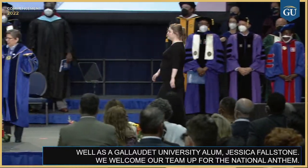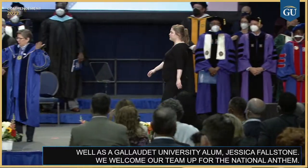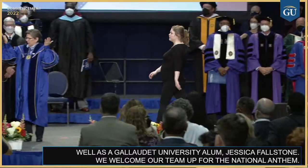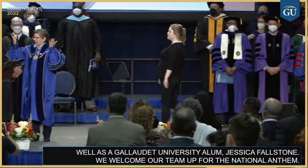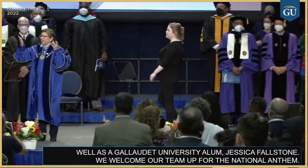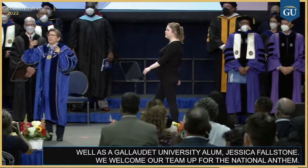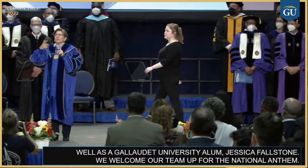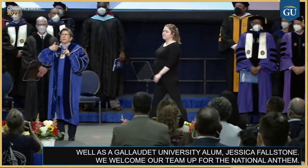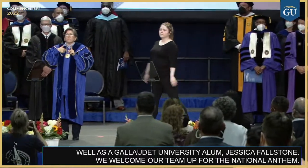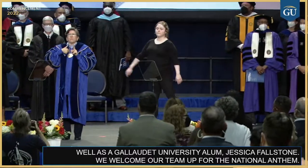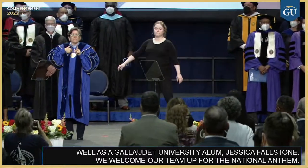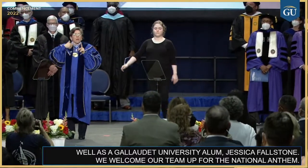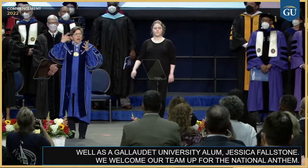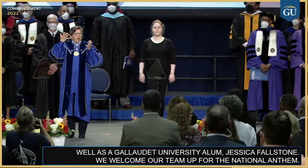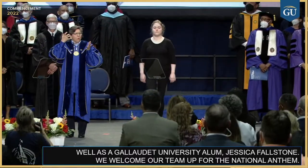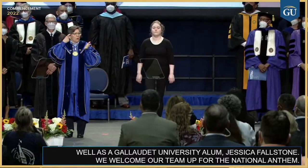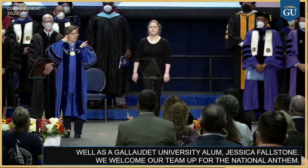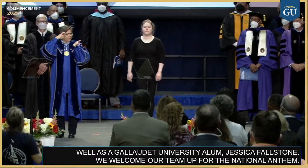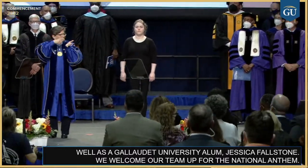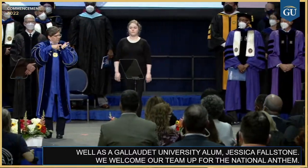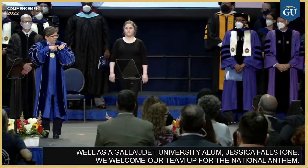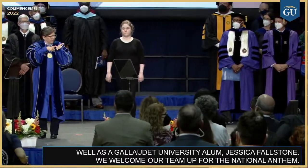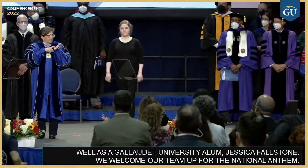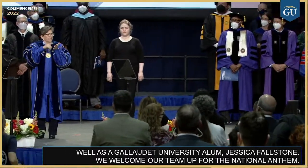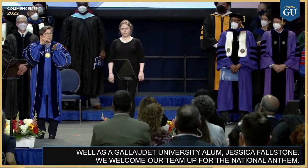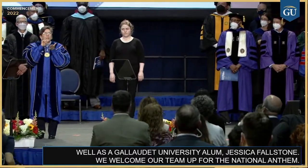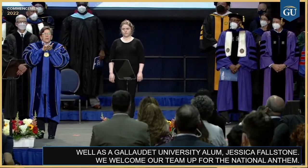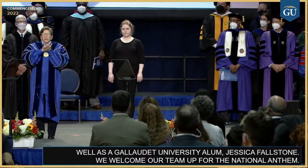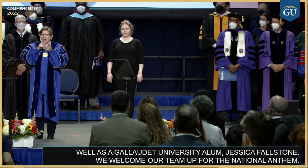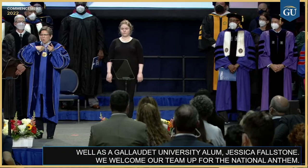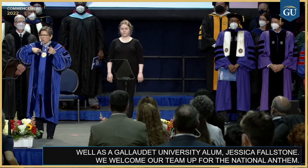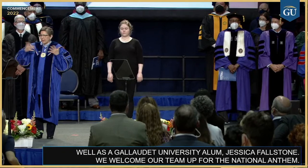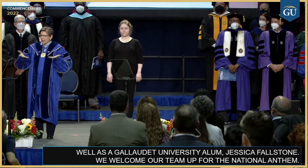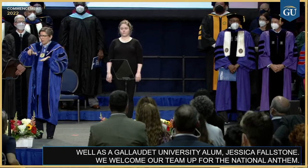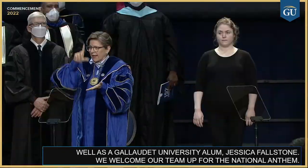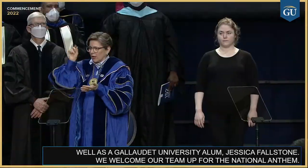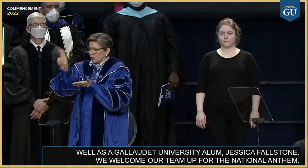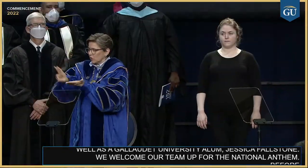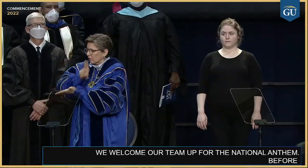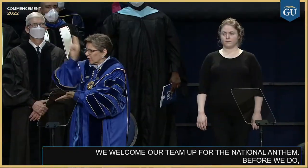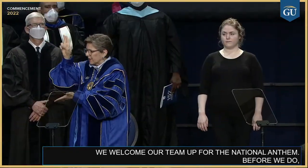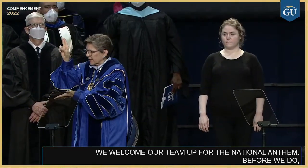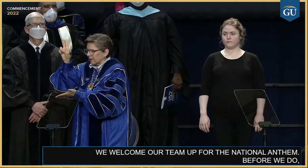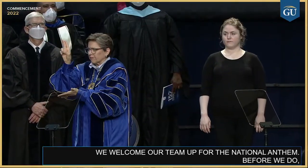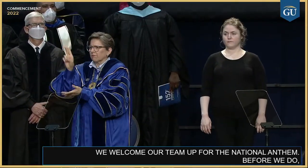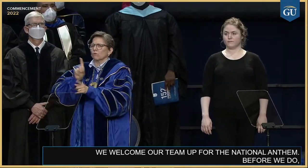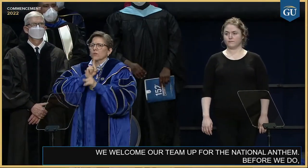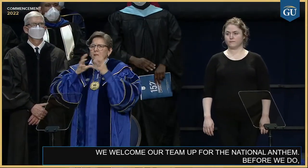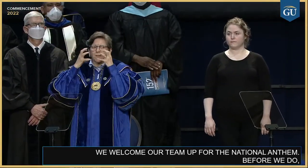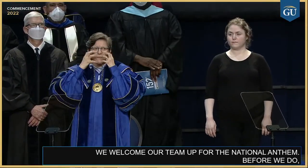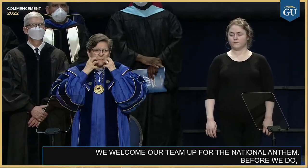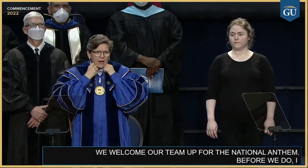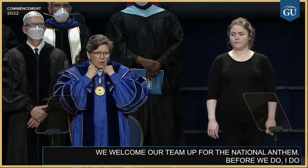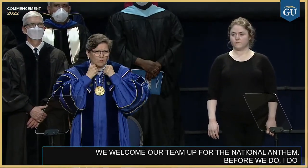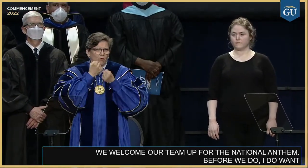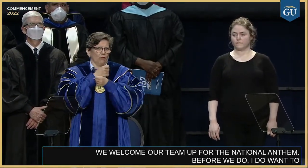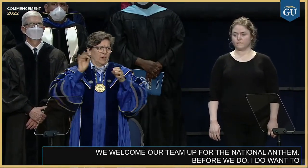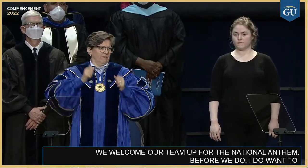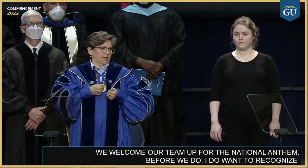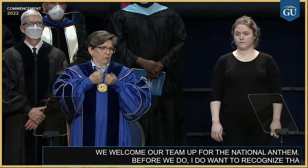Before we do, I do want to recognize that because of our commitment here at Gallaudet